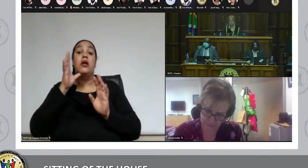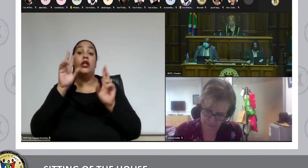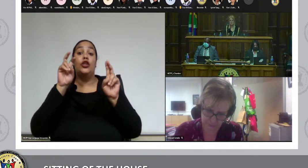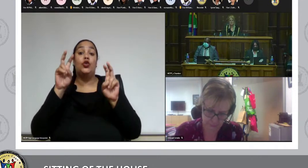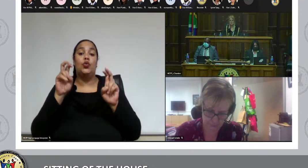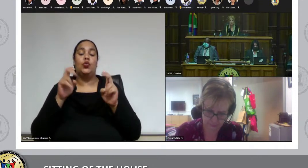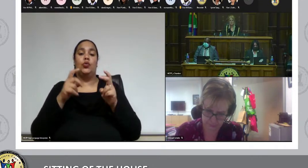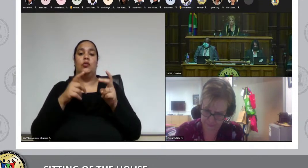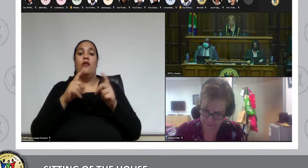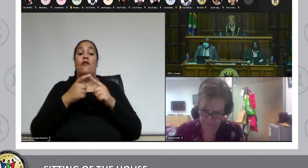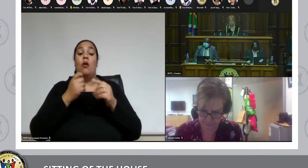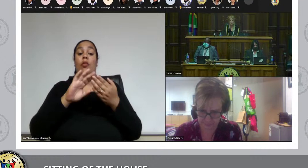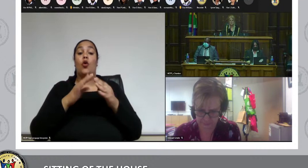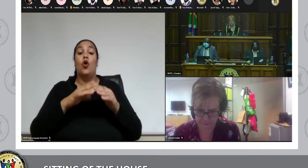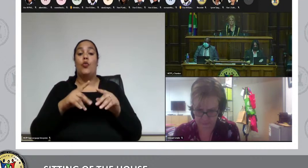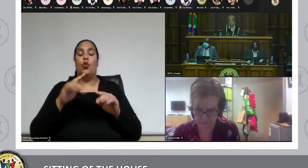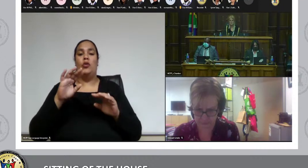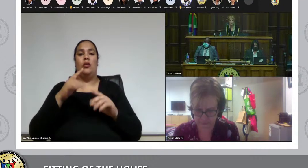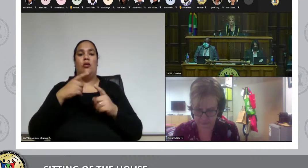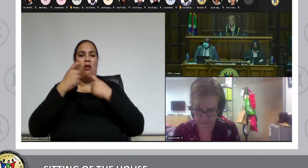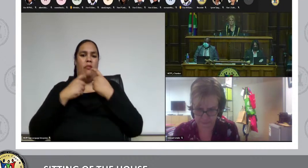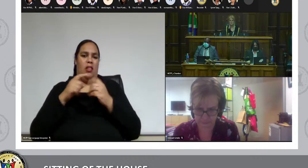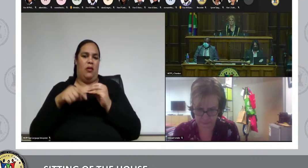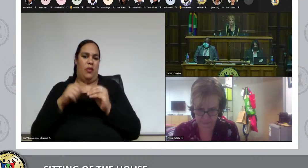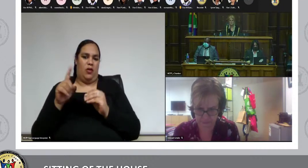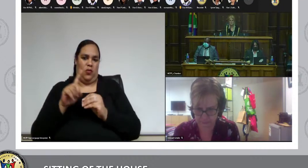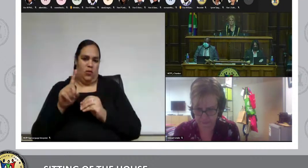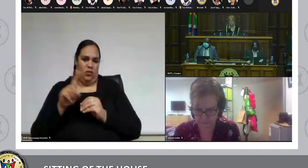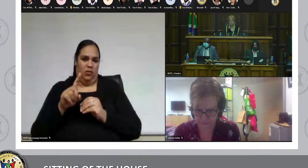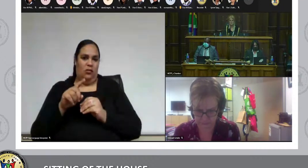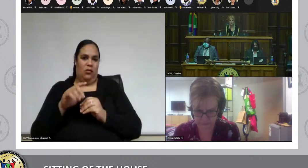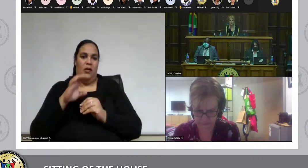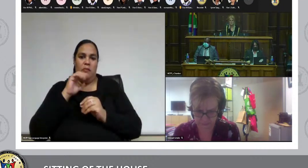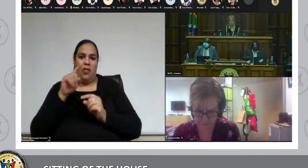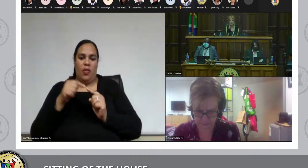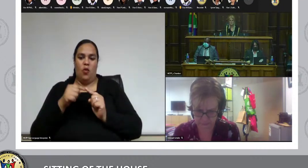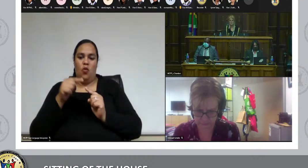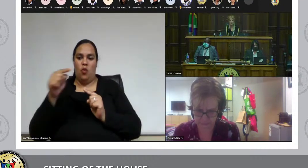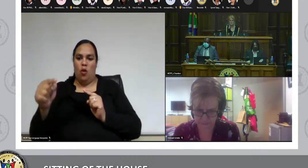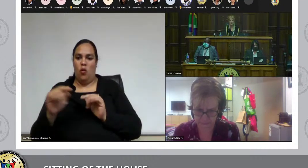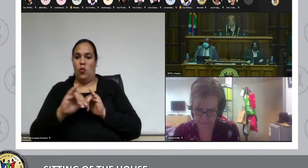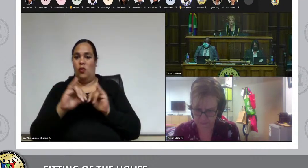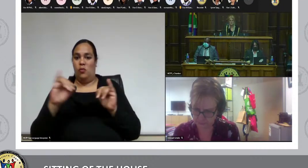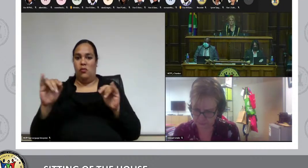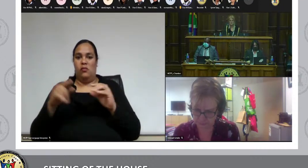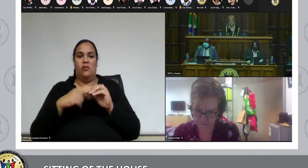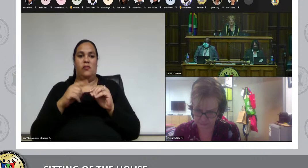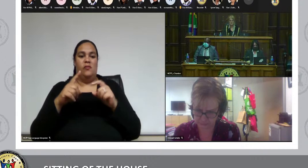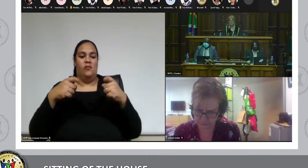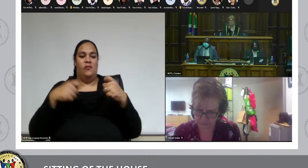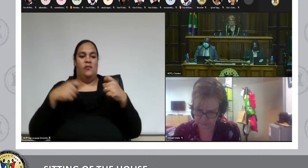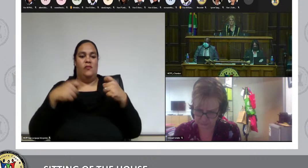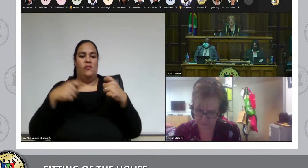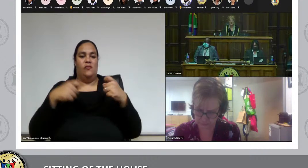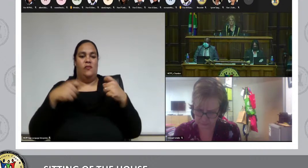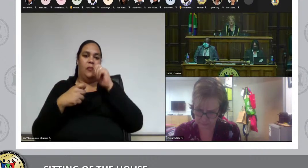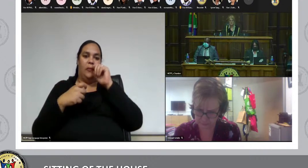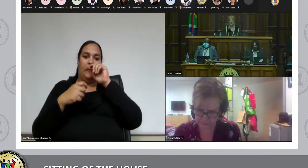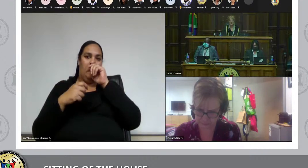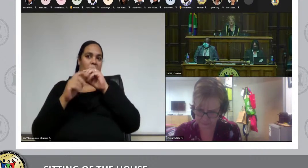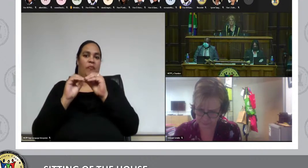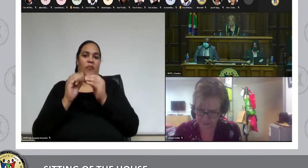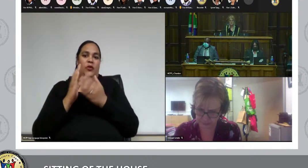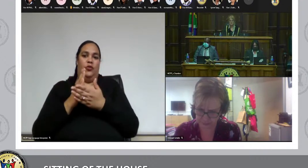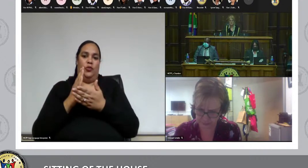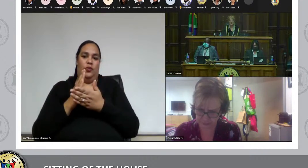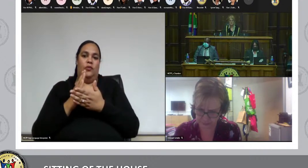this community, such that they would go to this extent in terms of fighting to ensure that